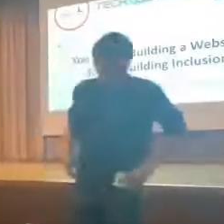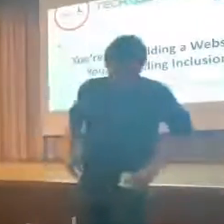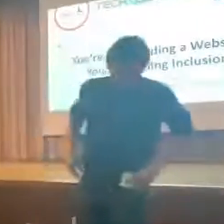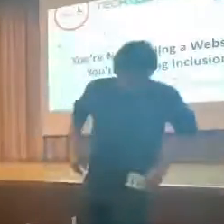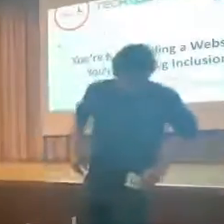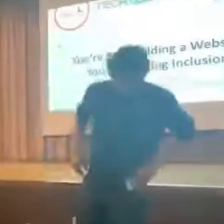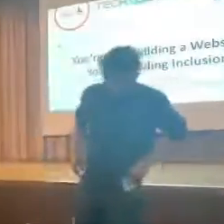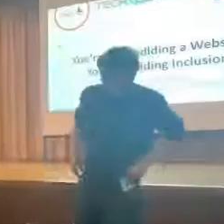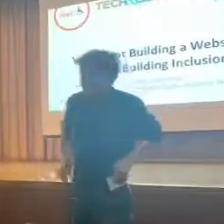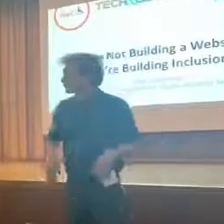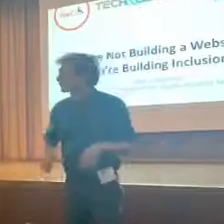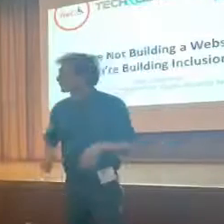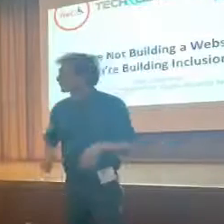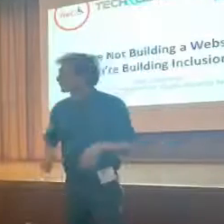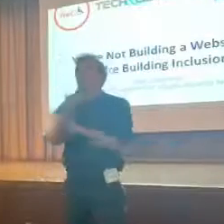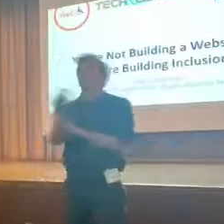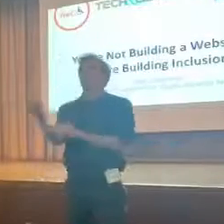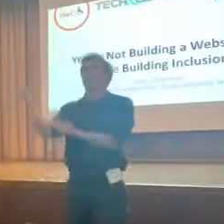Good morning, everybody.